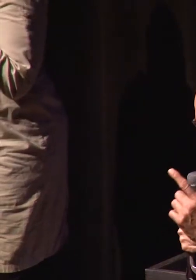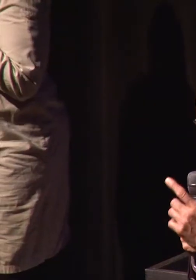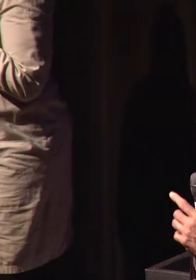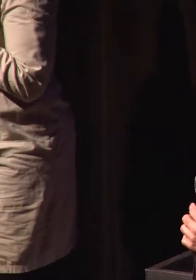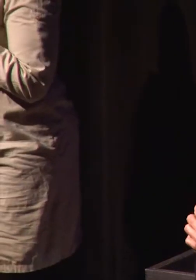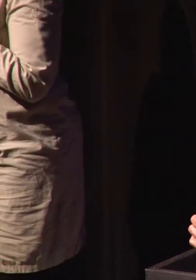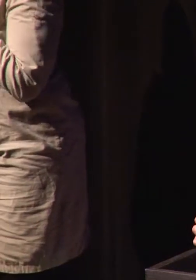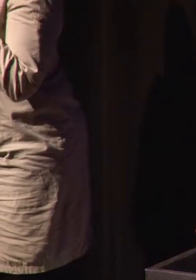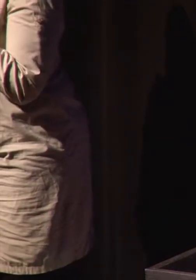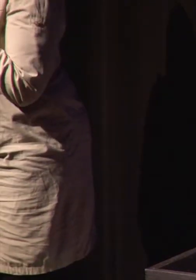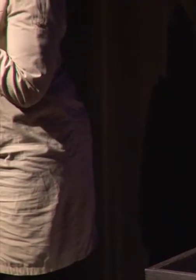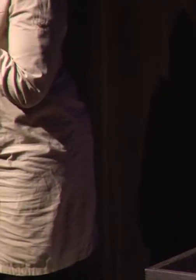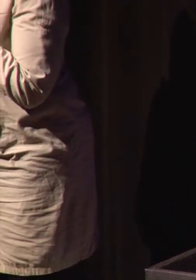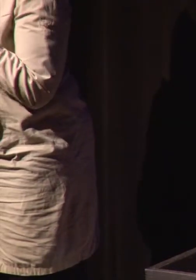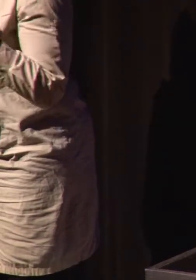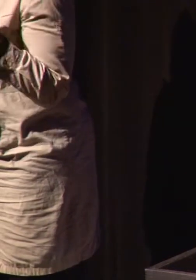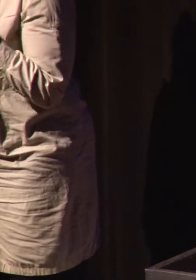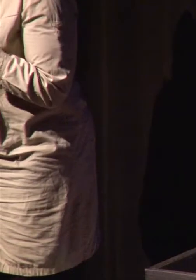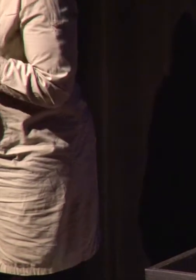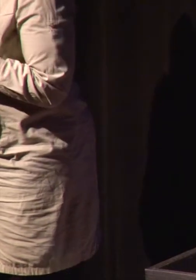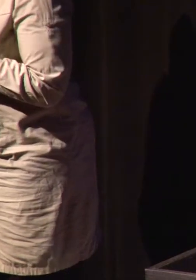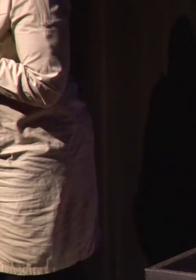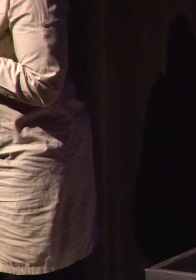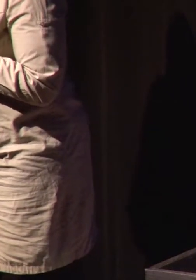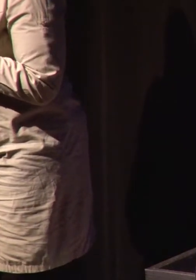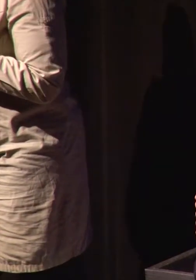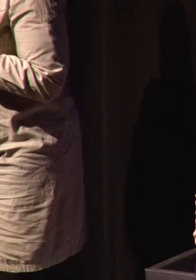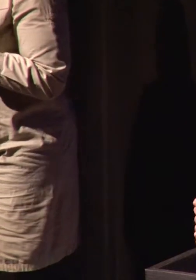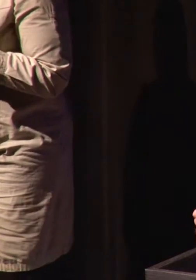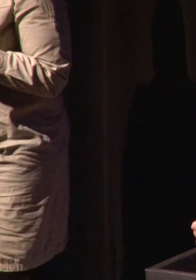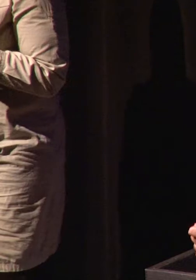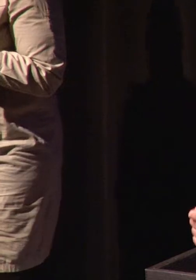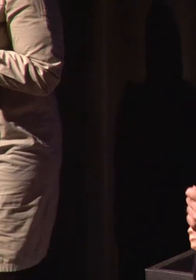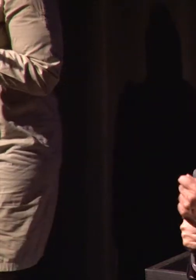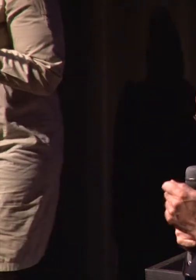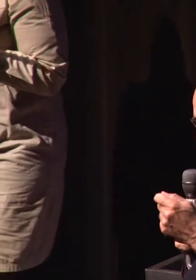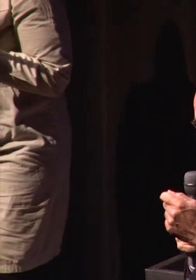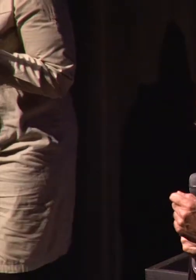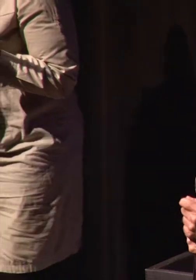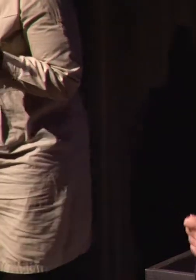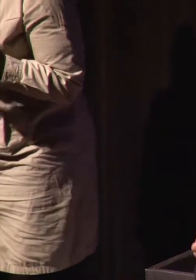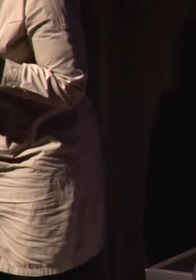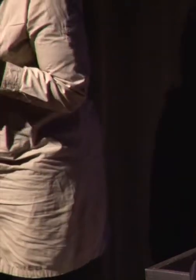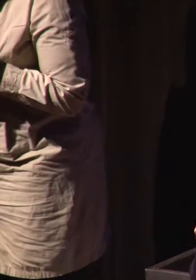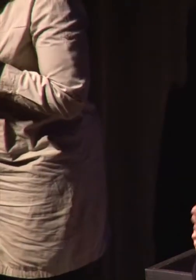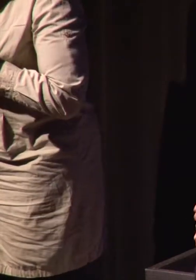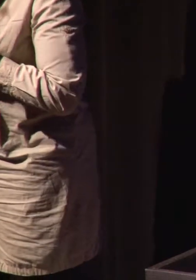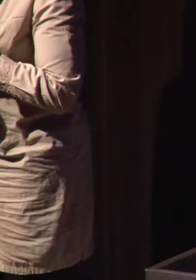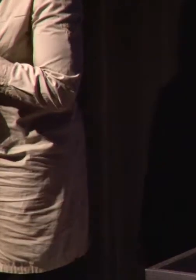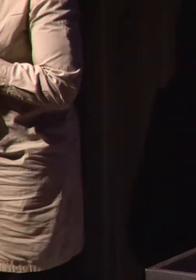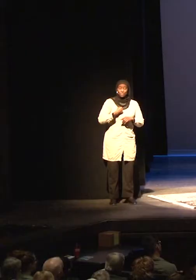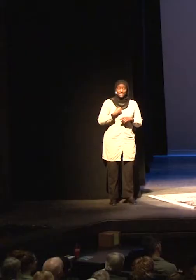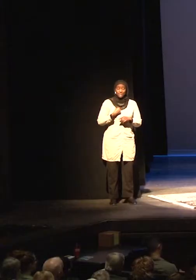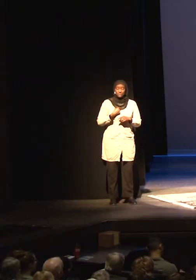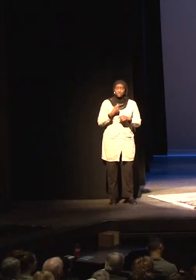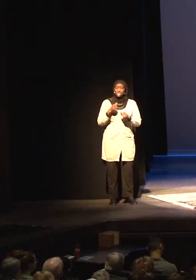She writes, she said, Mr. and Mrs. Khan, remain standing, continue to speak